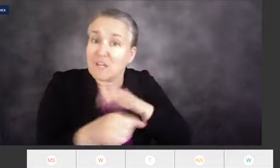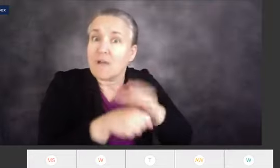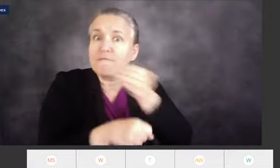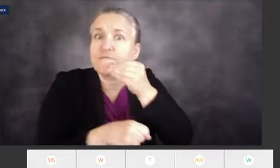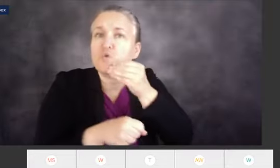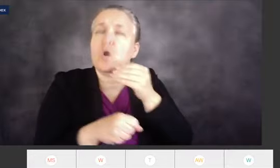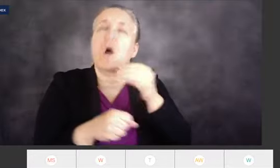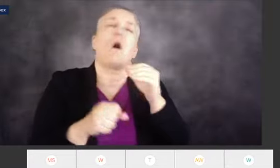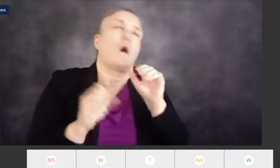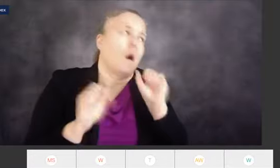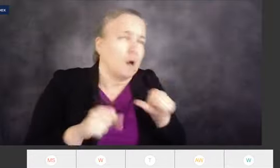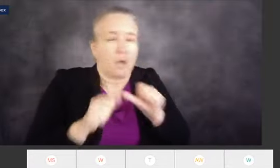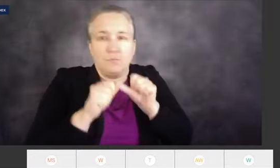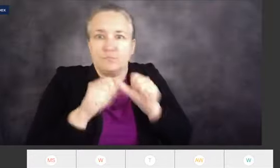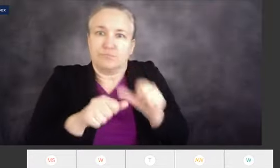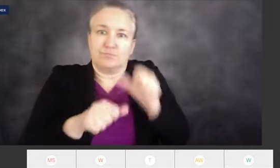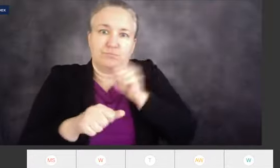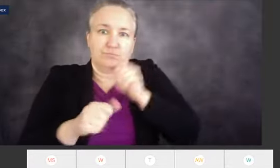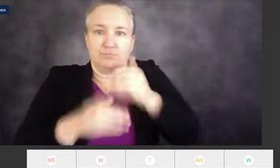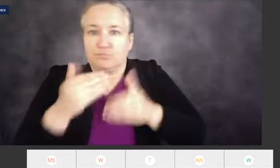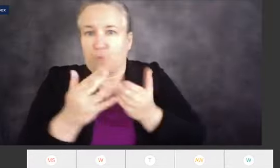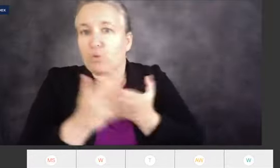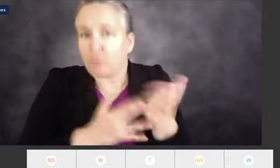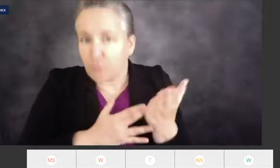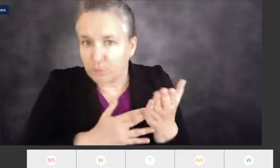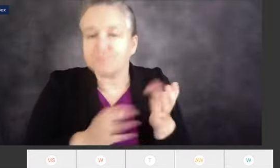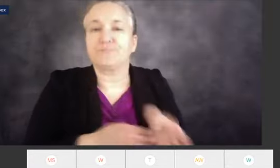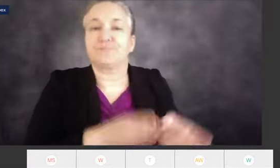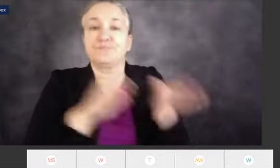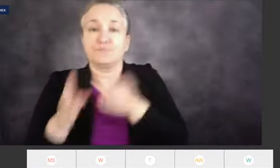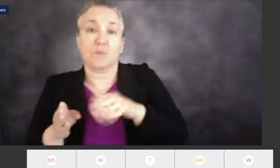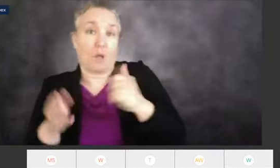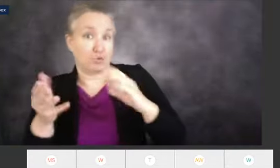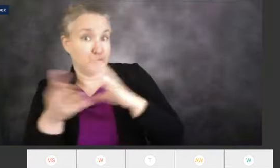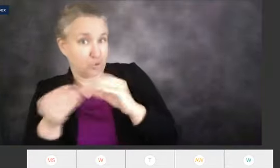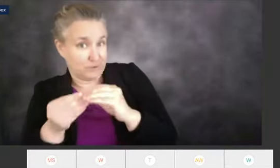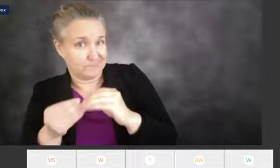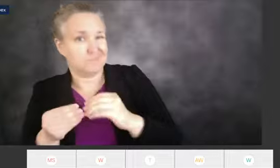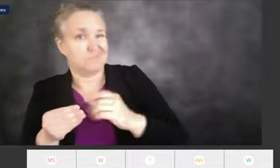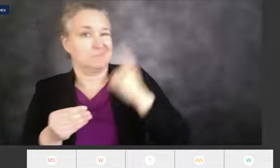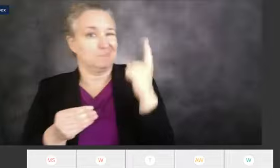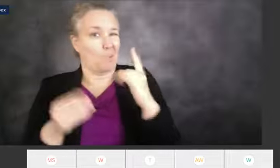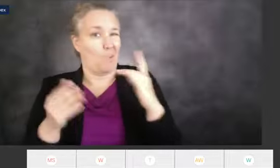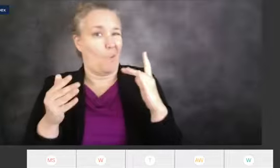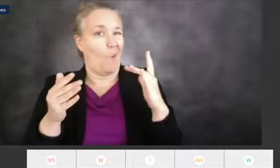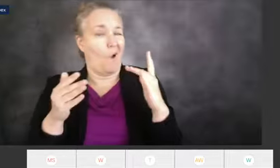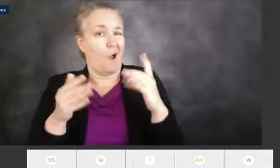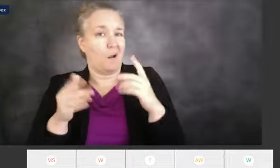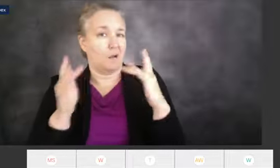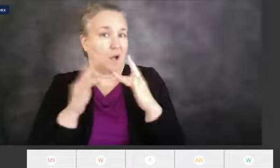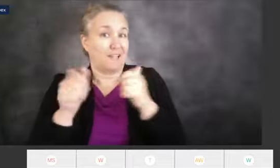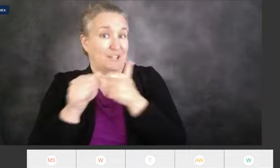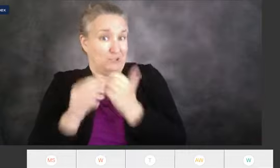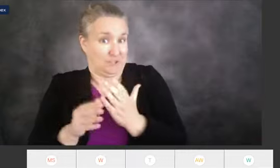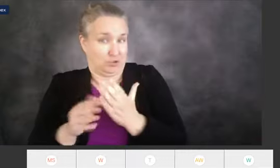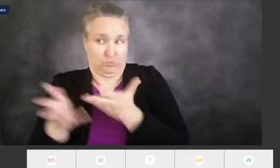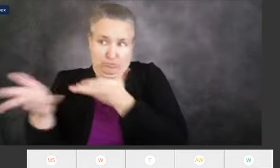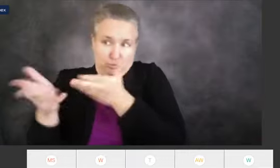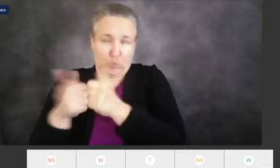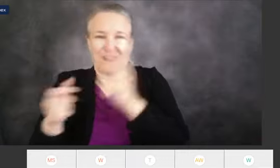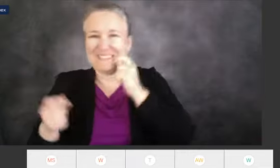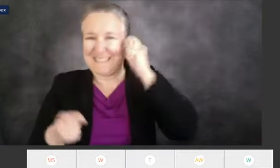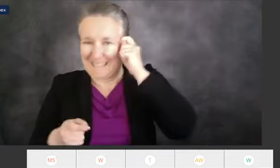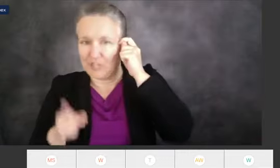family safe. Another story I heard is that one of our contact tracers worked with an individual who was a teenager.